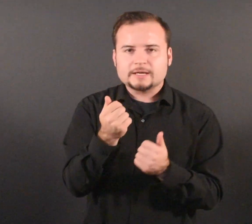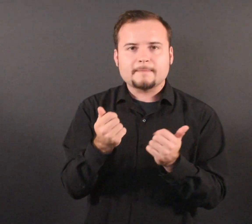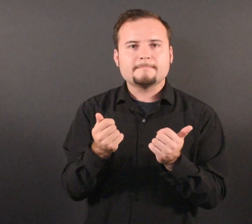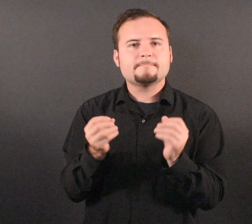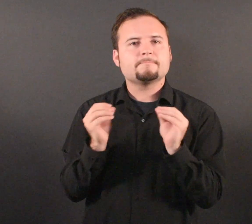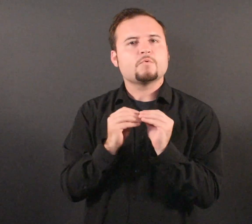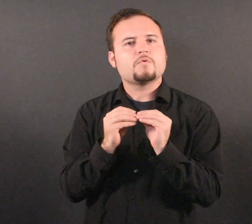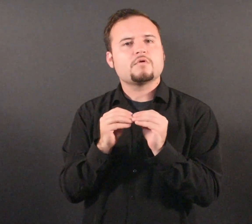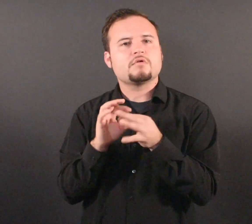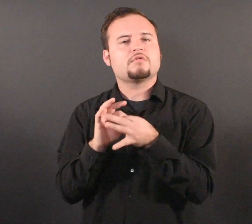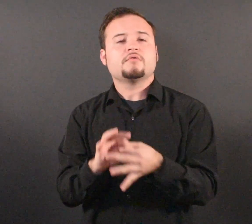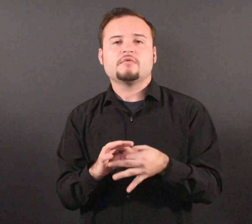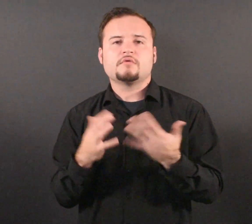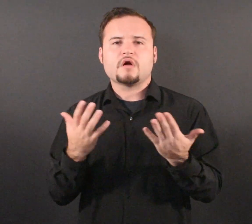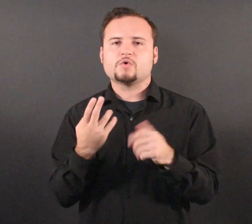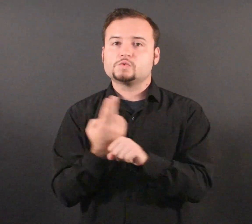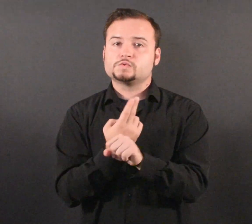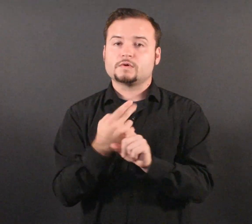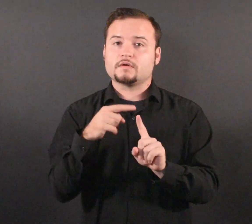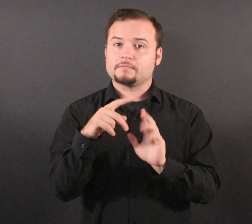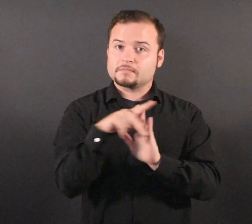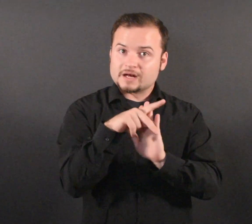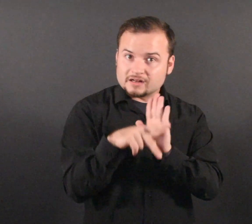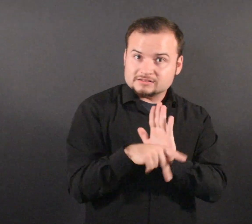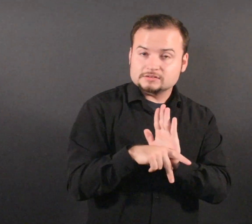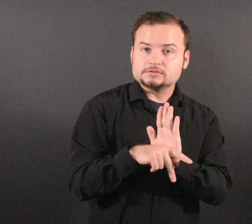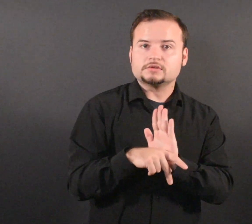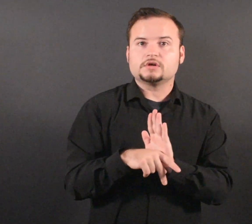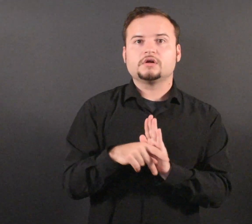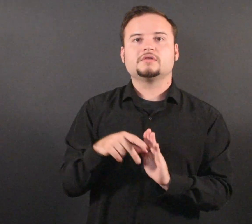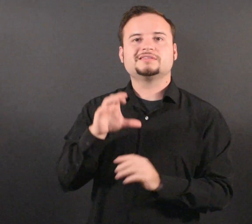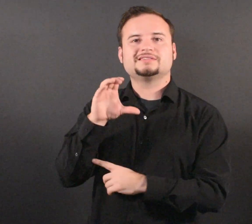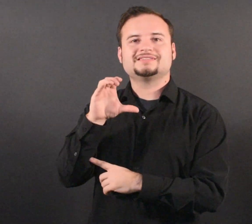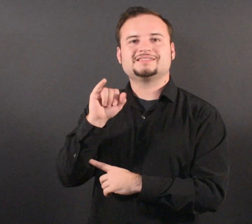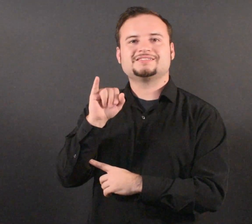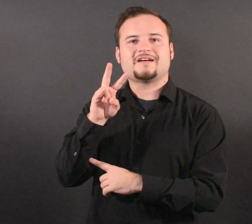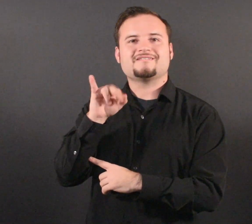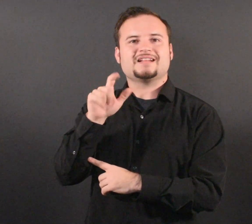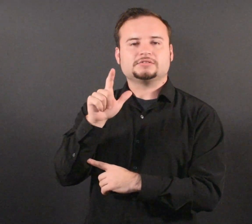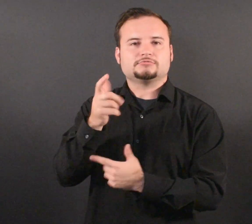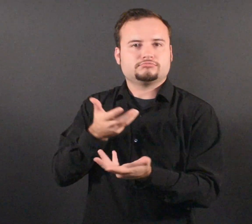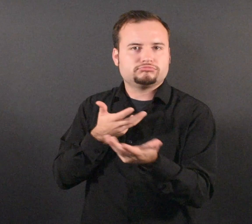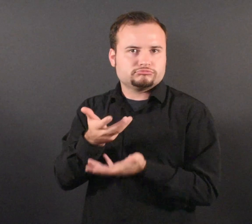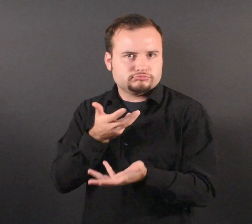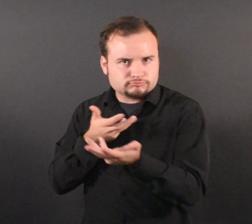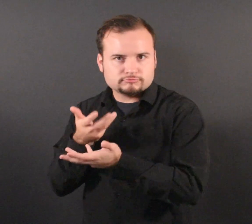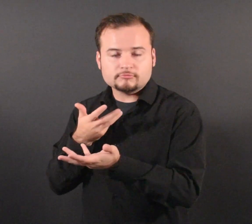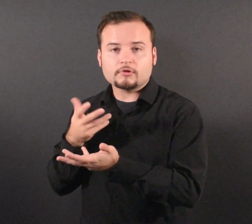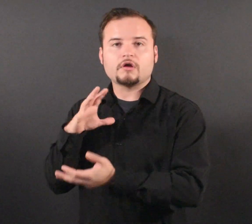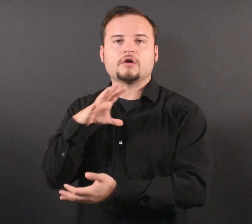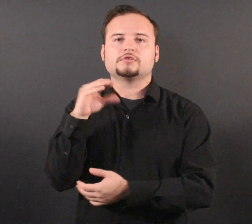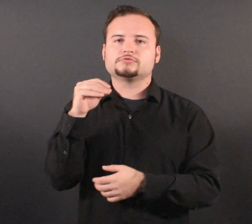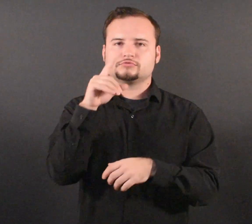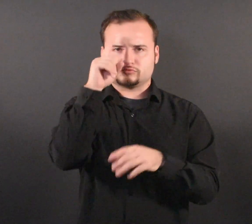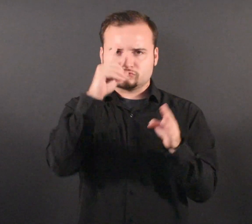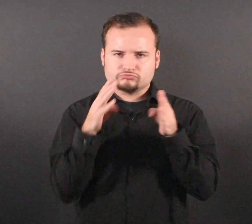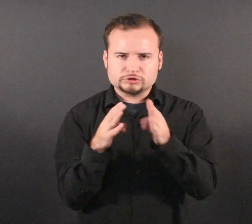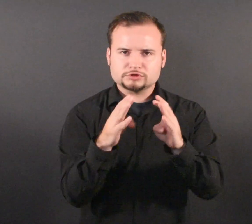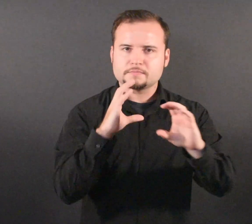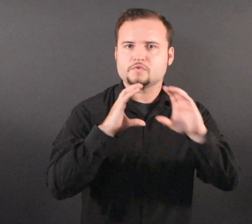using policy, civic engagement, and strategic communications to